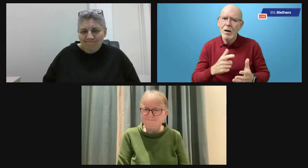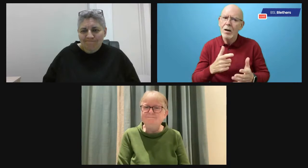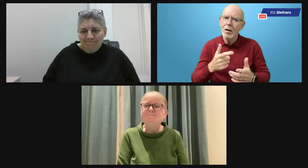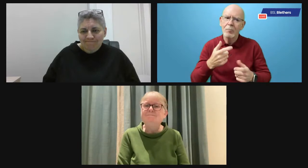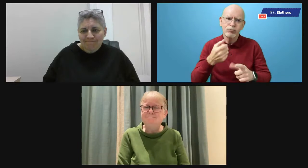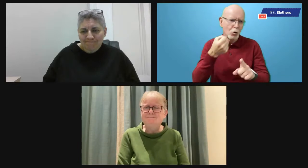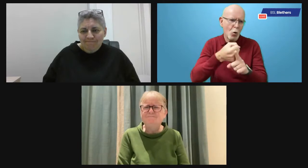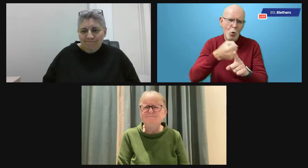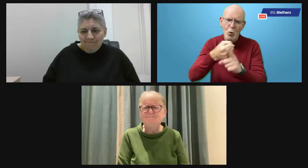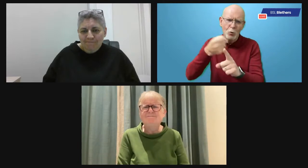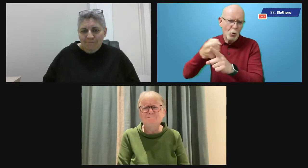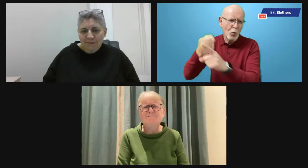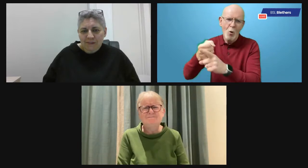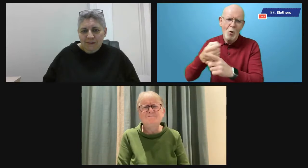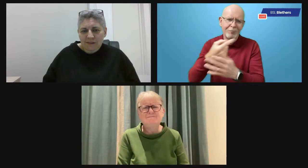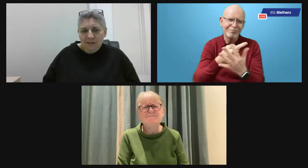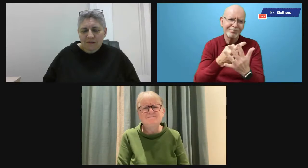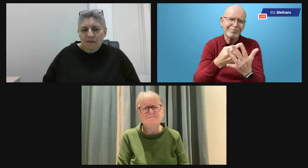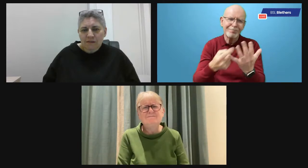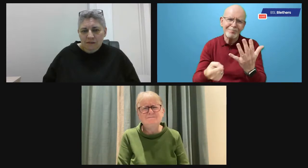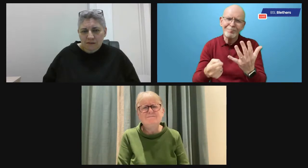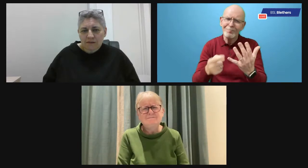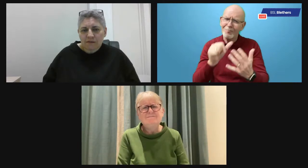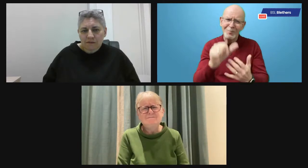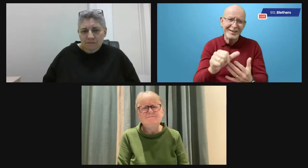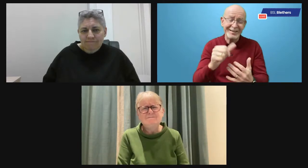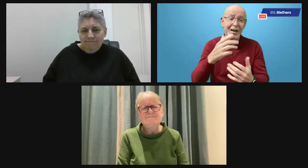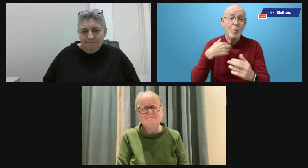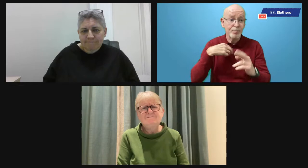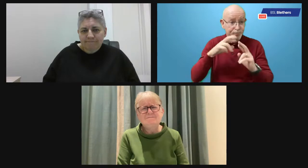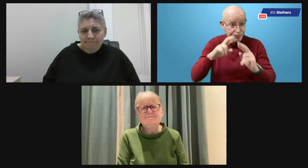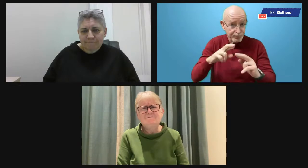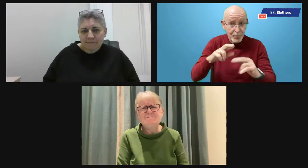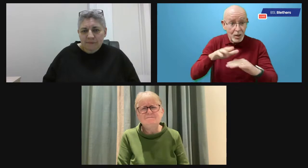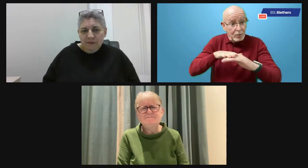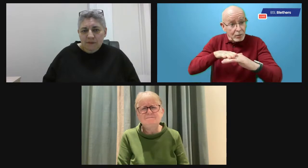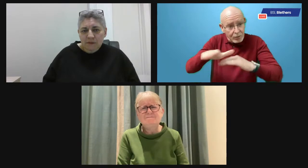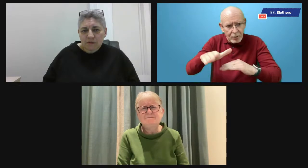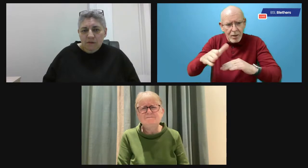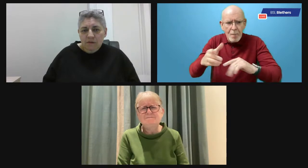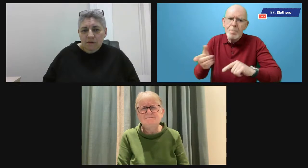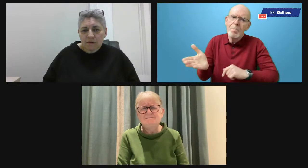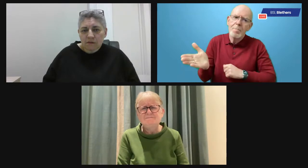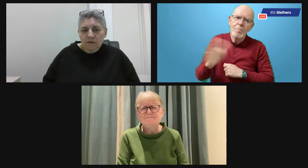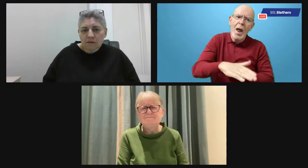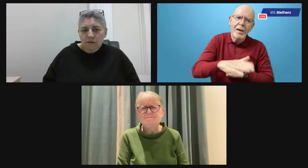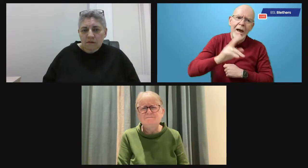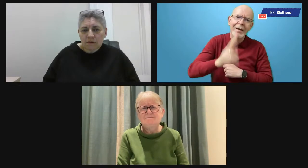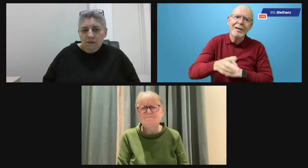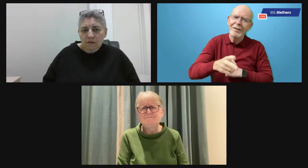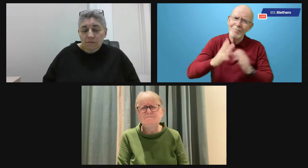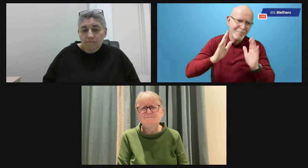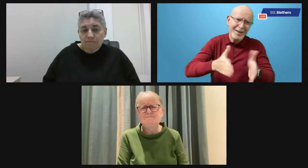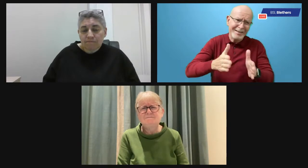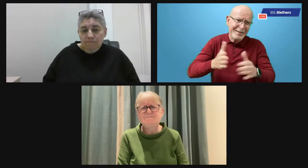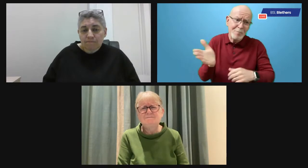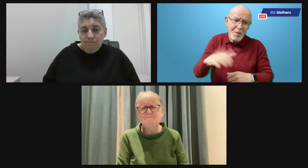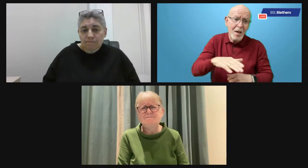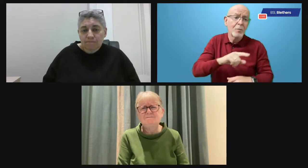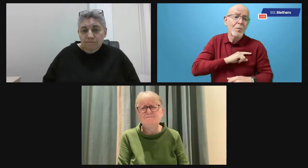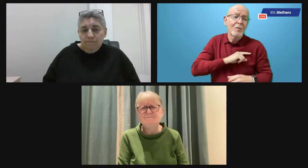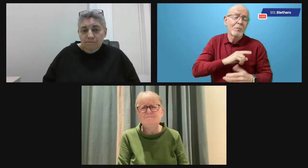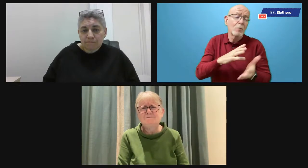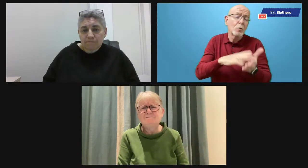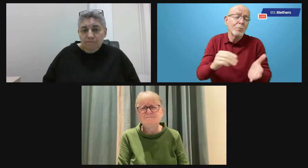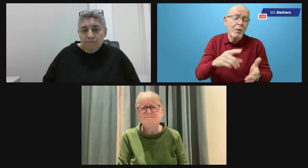peers. So that in turn affects their confidence and has lots of knock-on effects. What I would hope to see in the